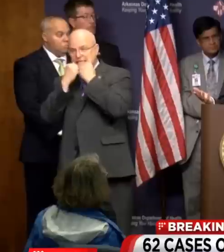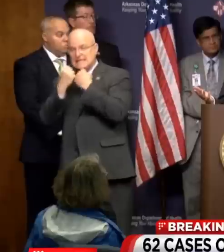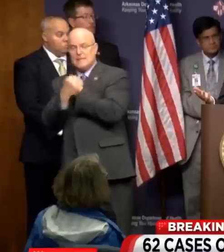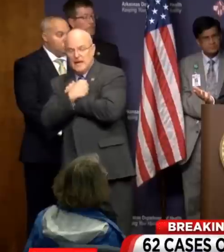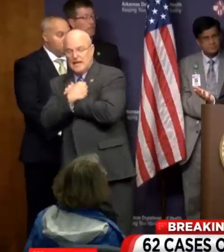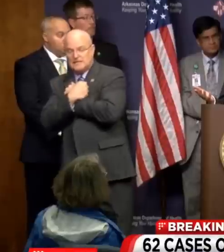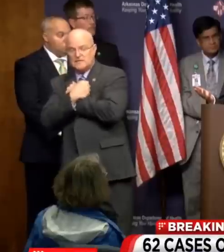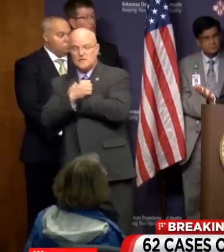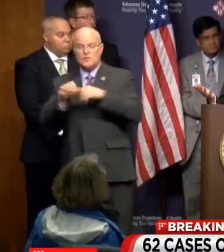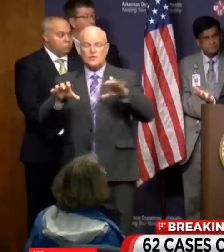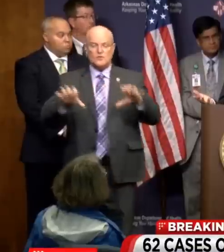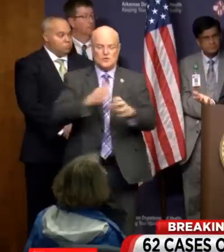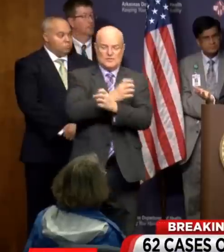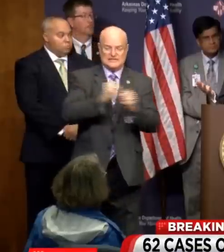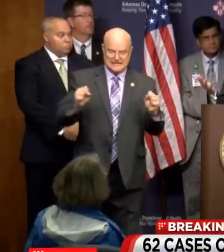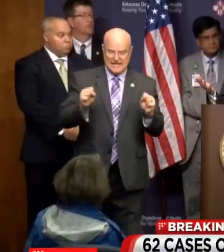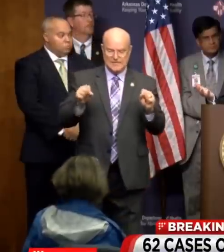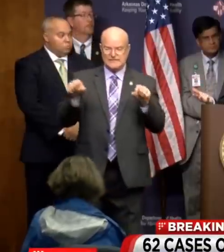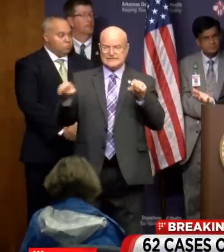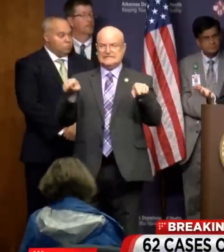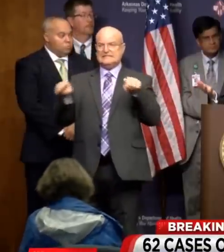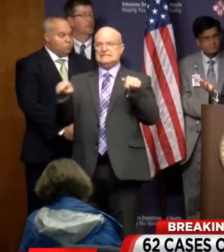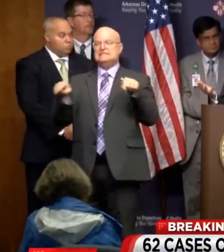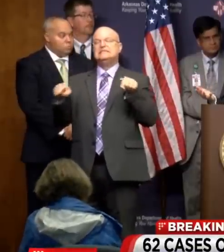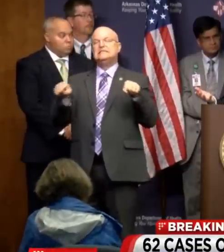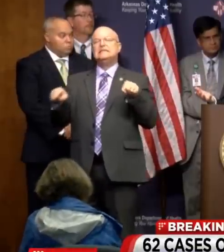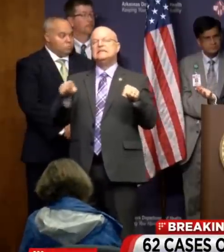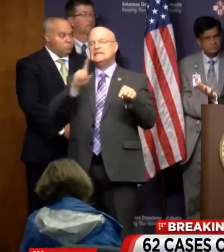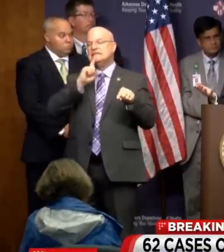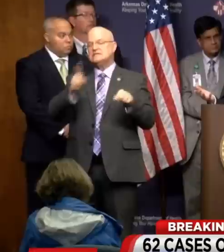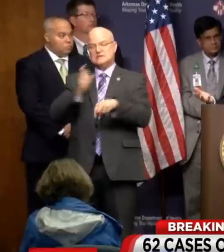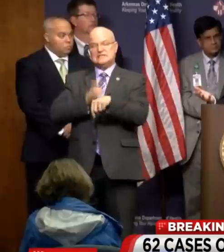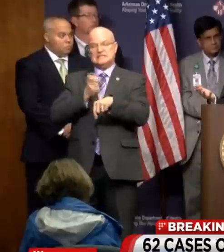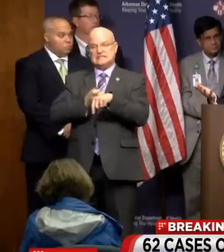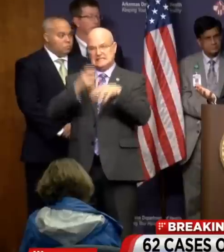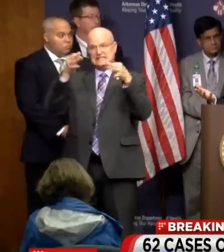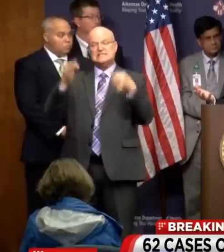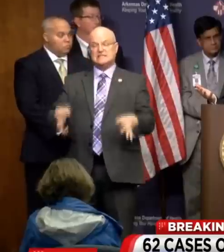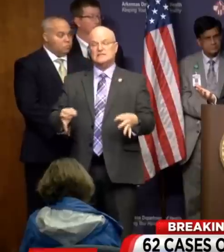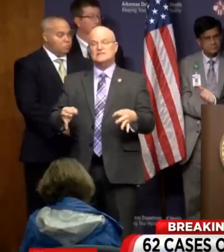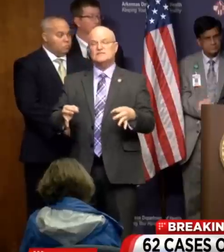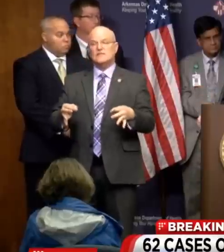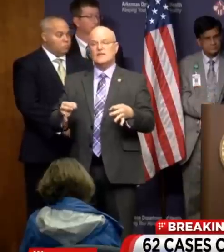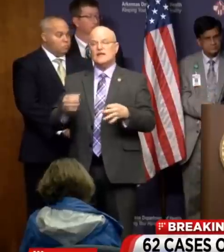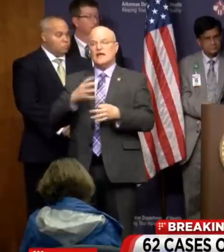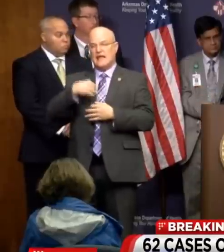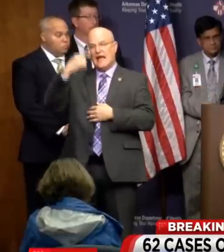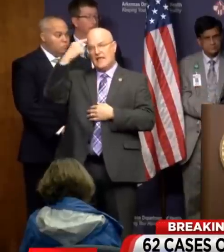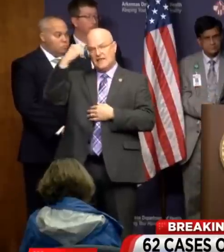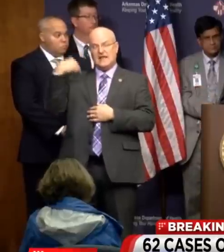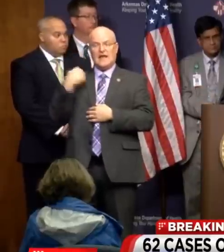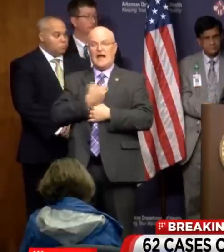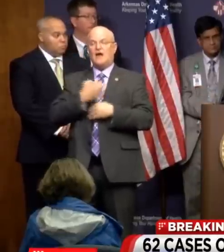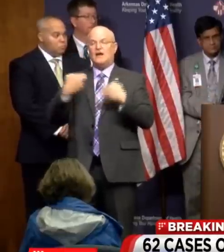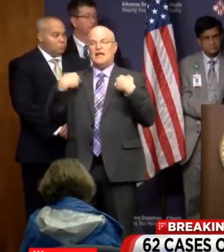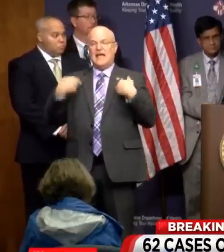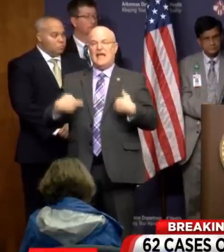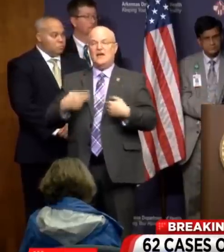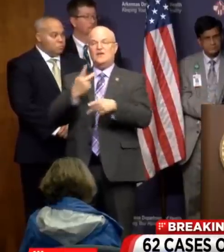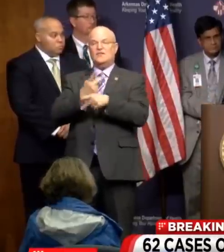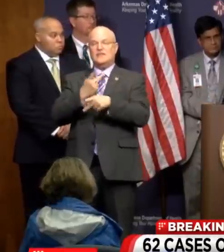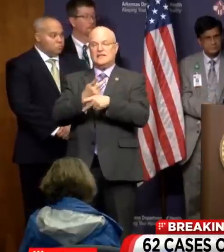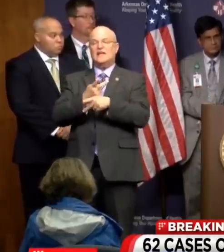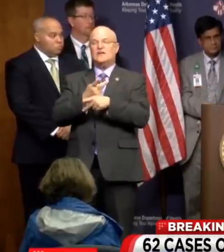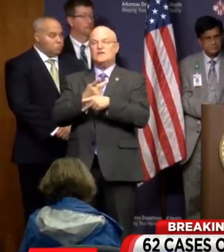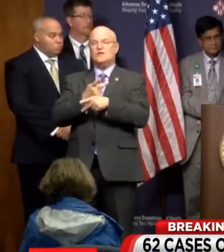and what we can do to be safe, and sometimes it's a difficult consideration to make, and I think our healthcare providers are